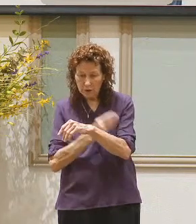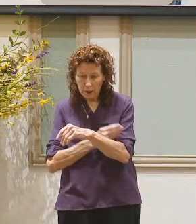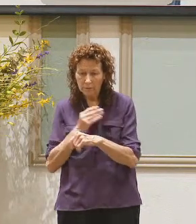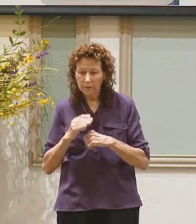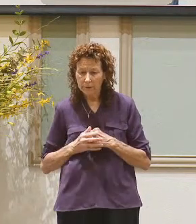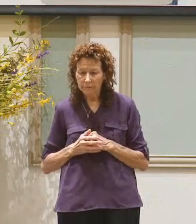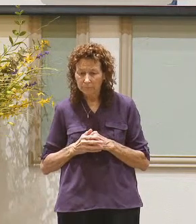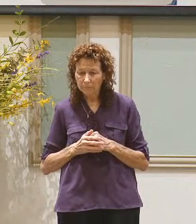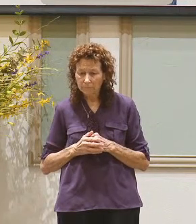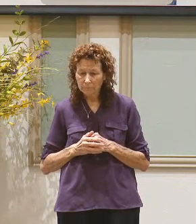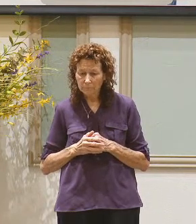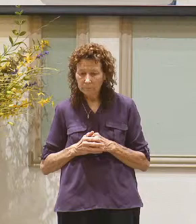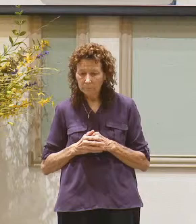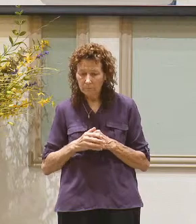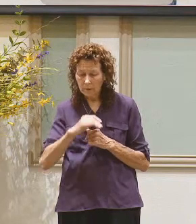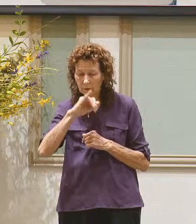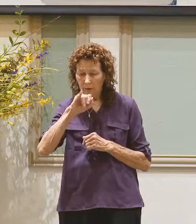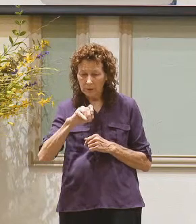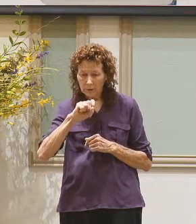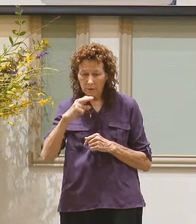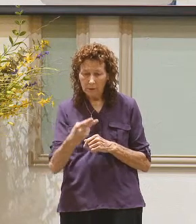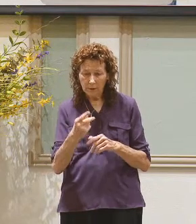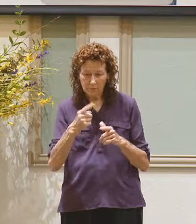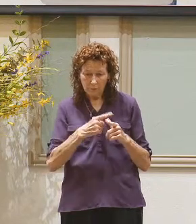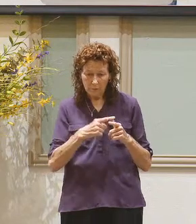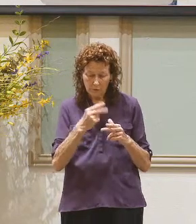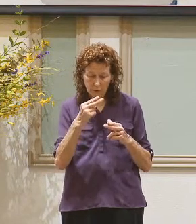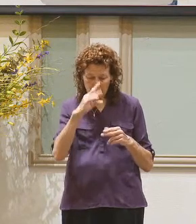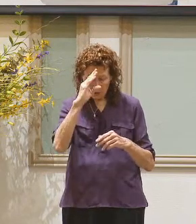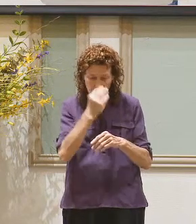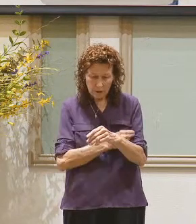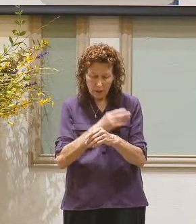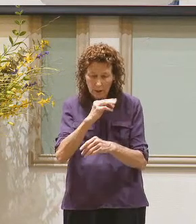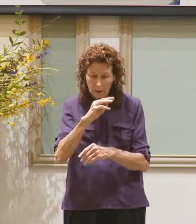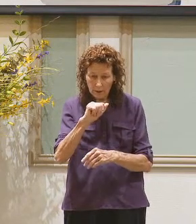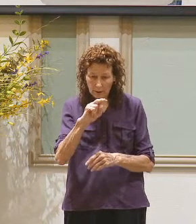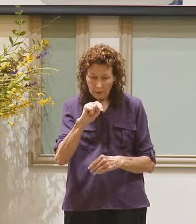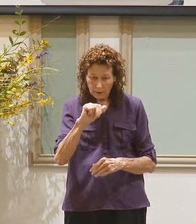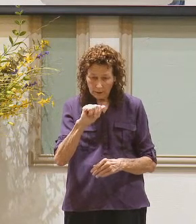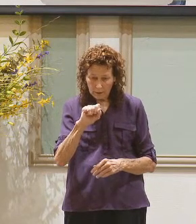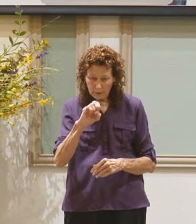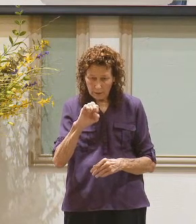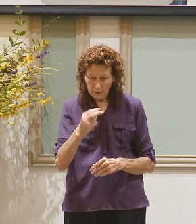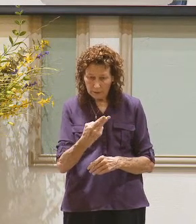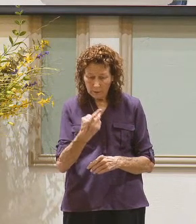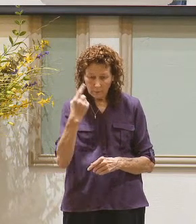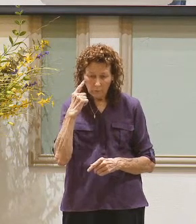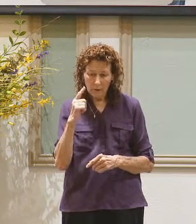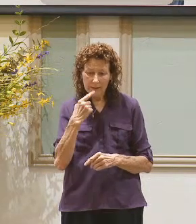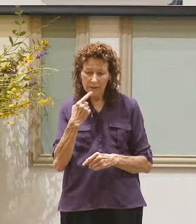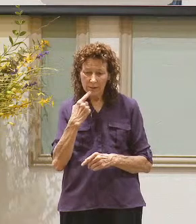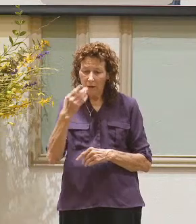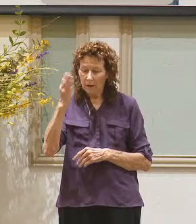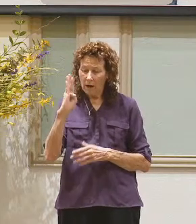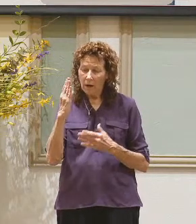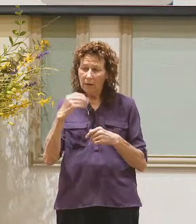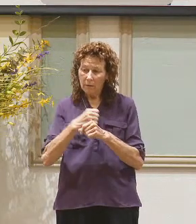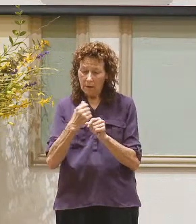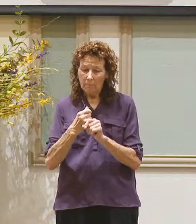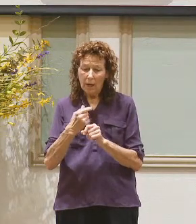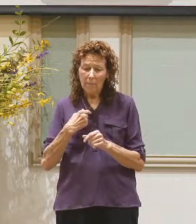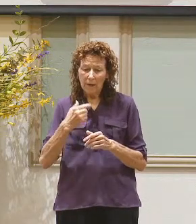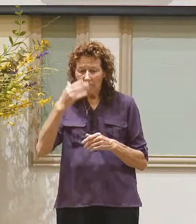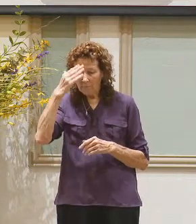to him. Joseph called the name of the firstborn Manasseh, for he said, God has made